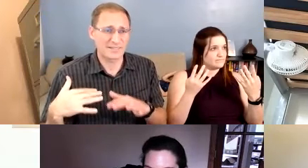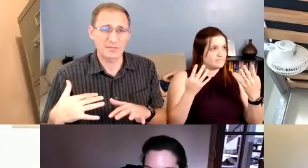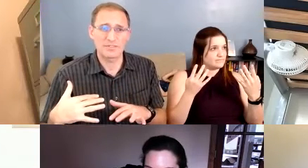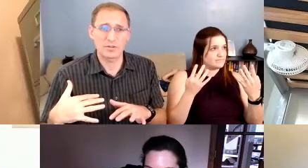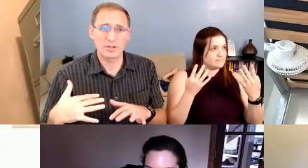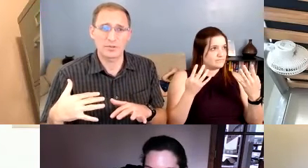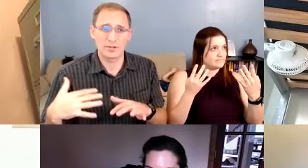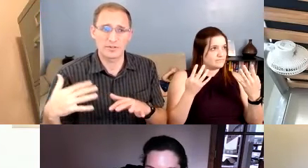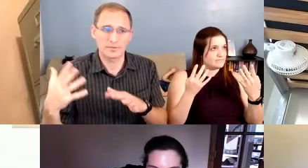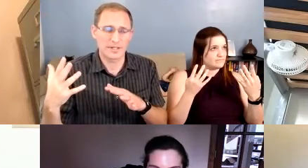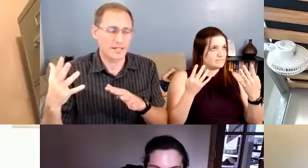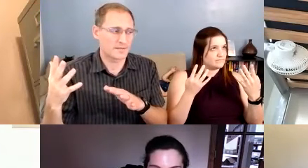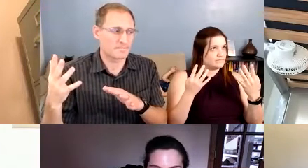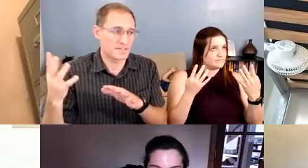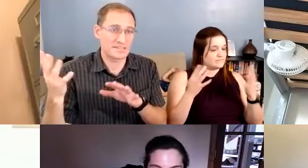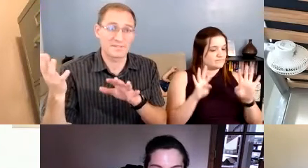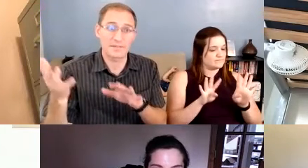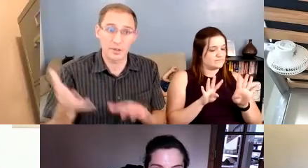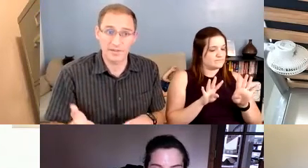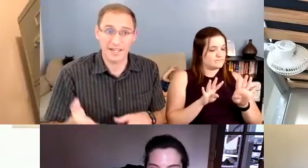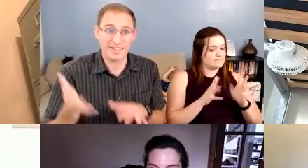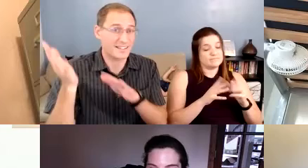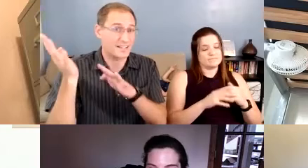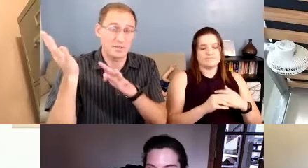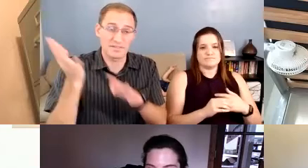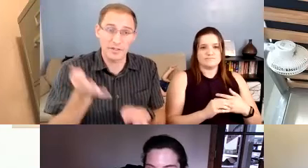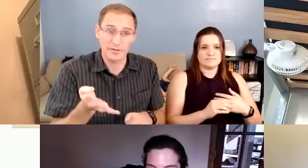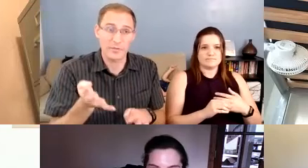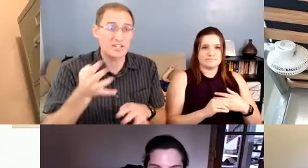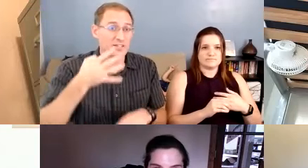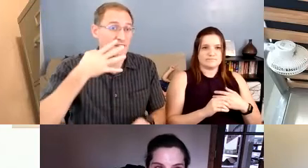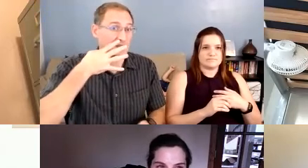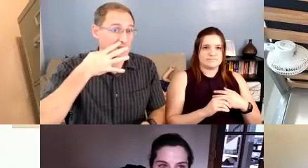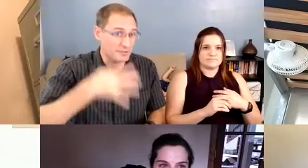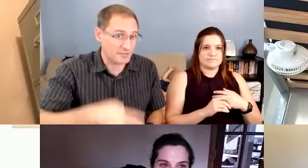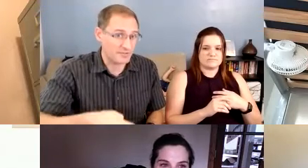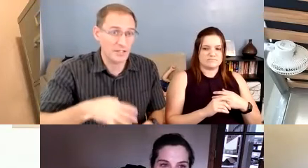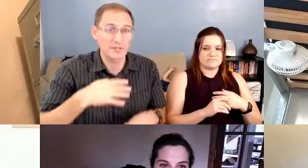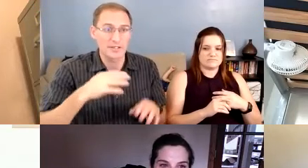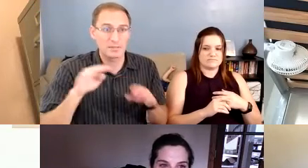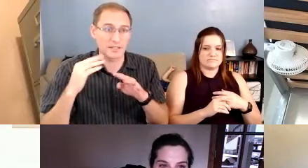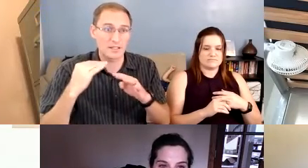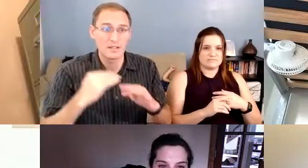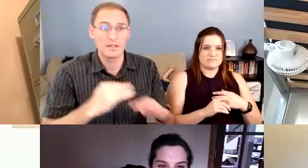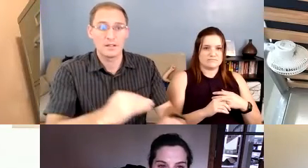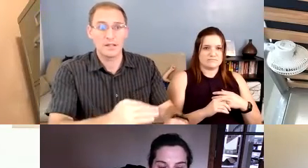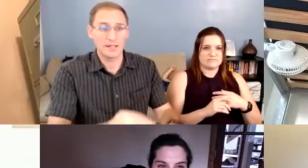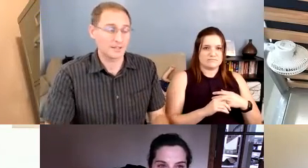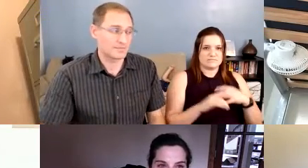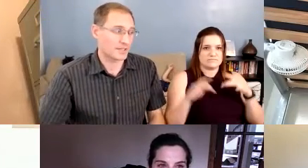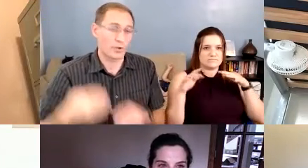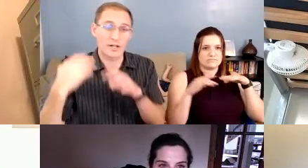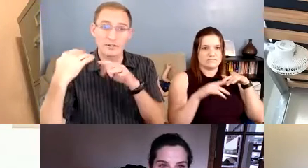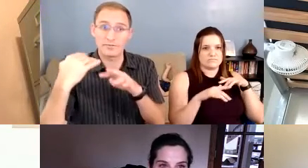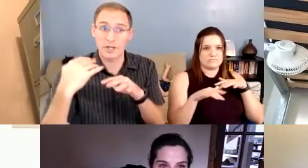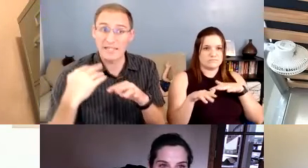kind of liquid form or is a flow of anything. Like it could be a flow of information. It could be a literal flow. It could be